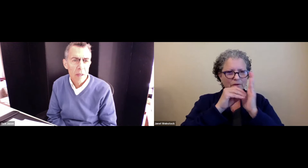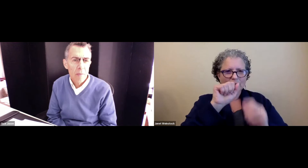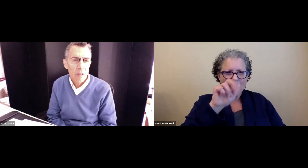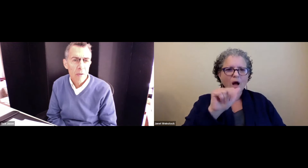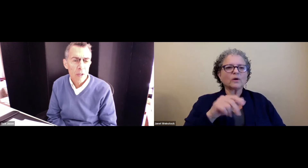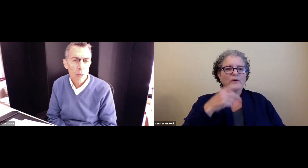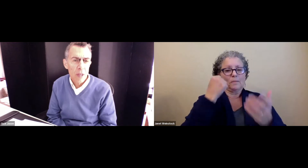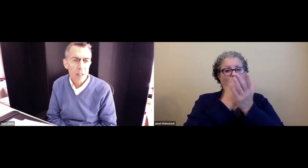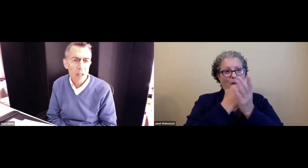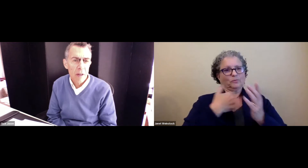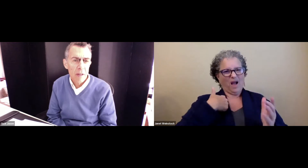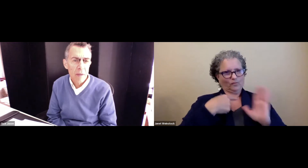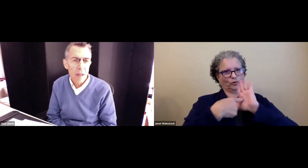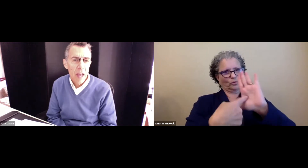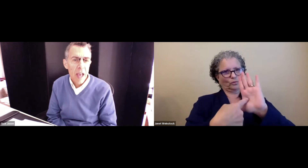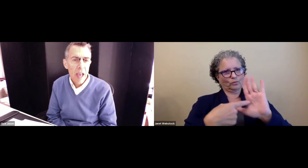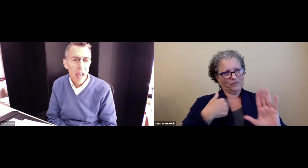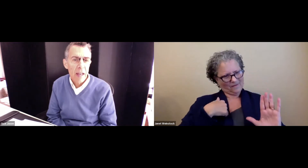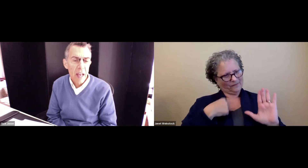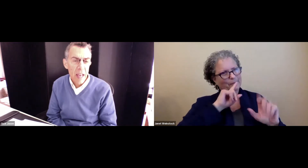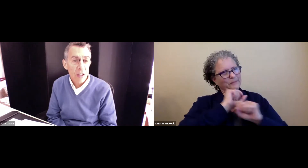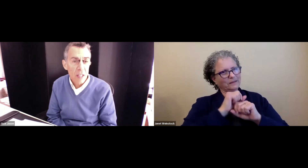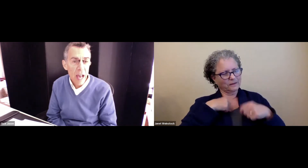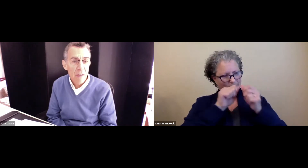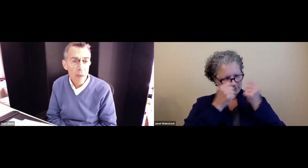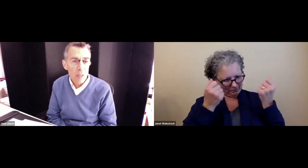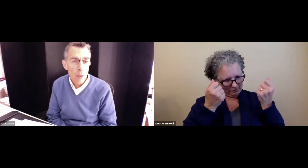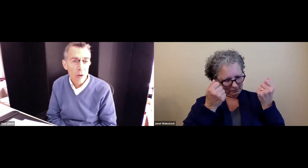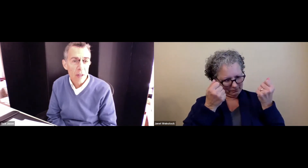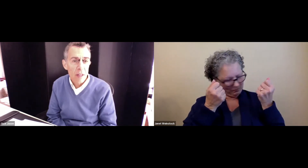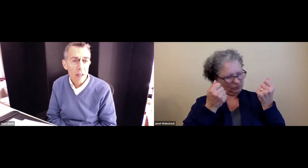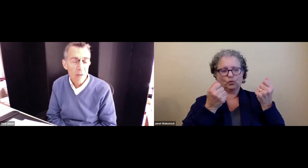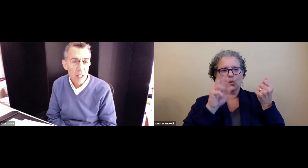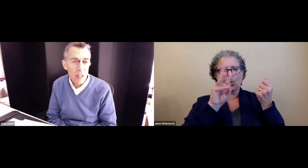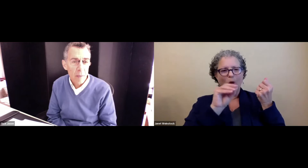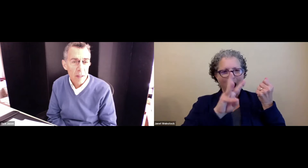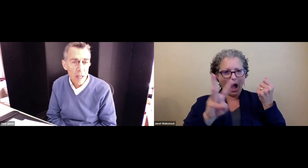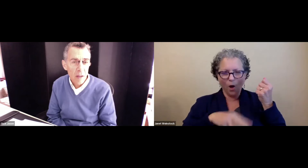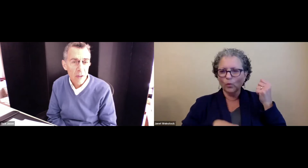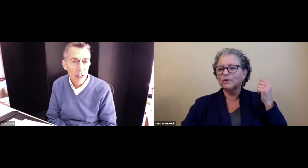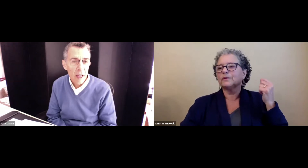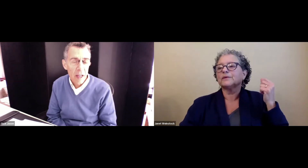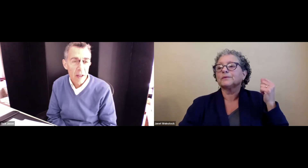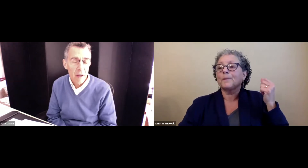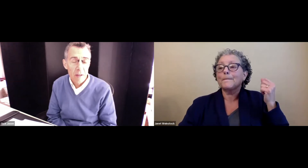they were forced to put in Sarah. And I actually have the passport. I've seen it myself, and it's really